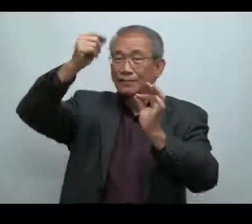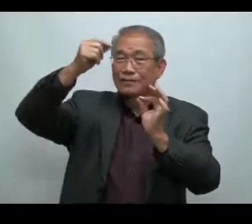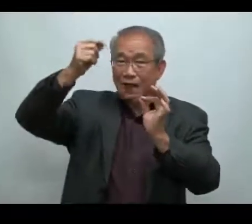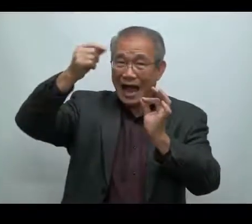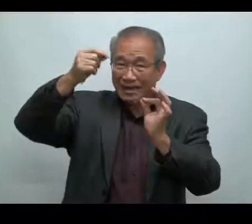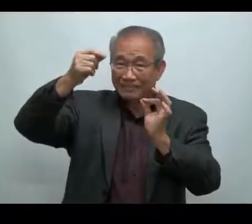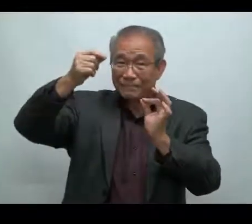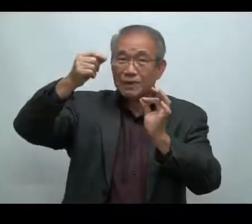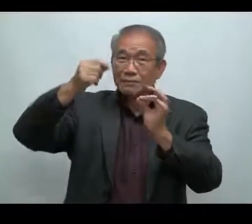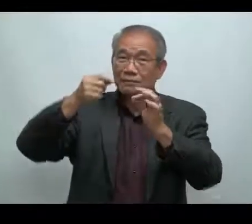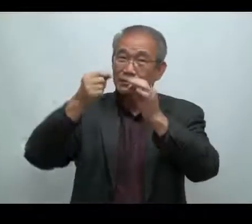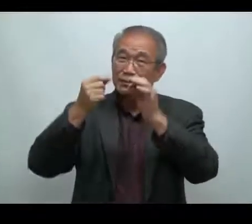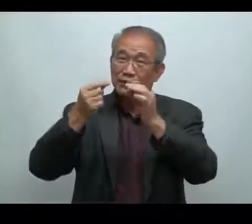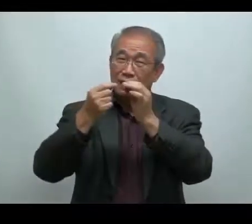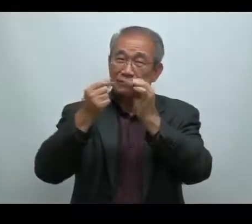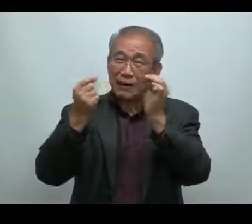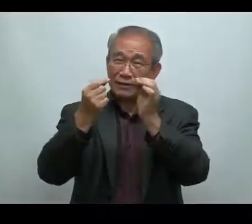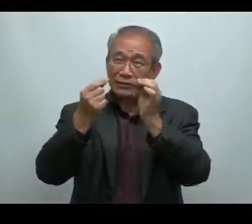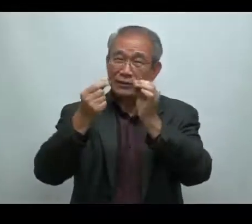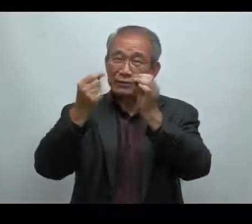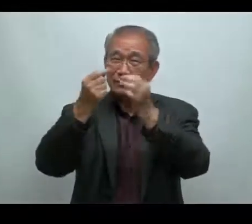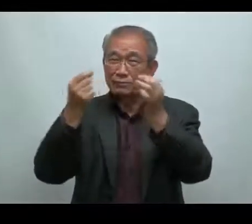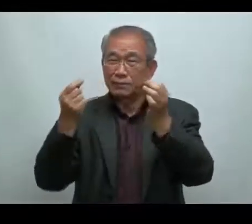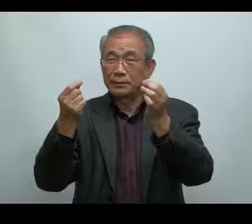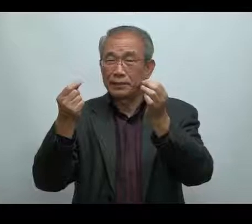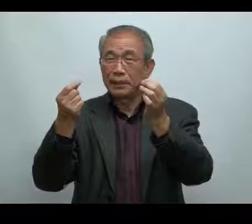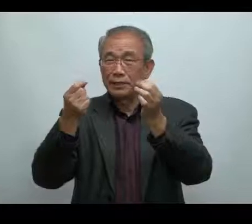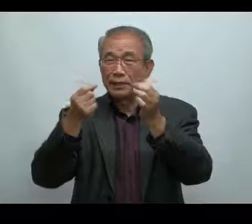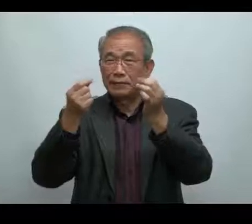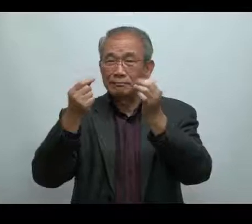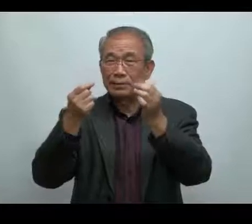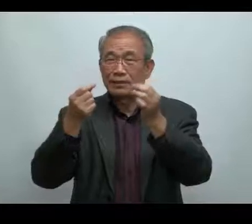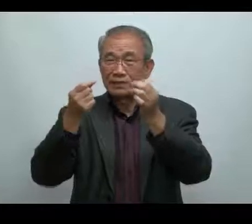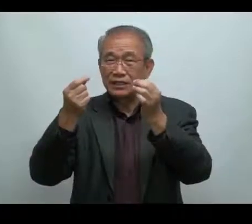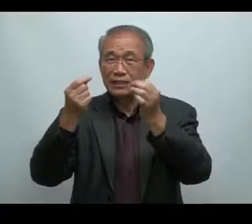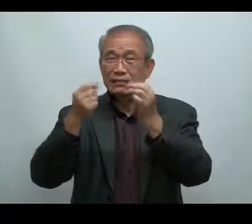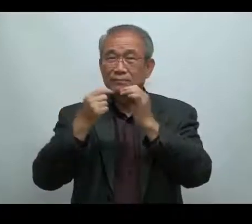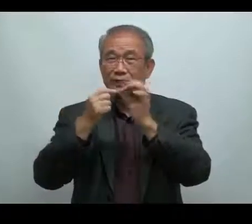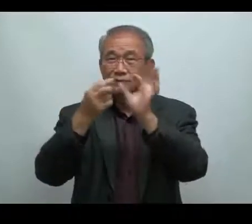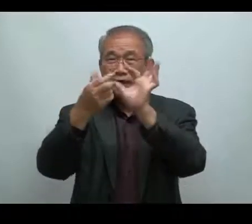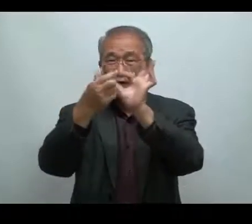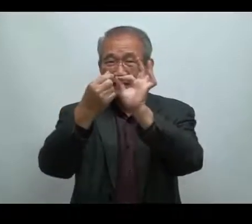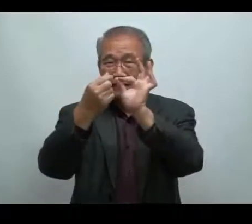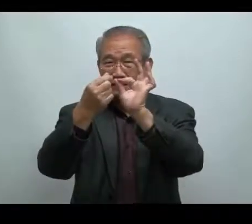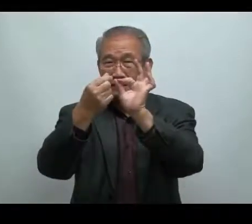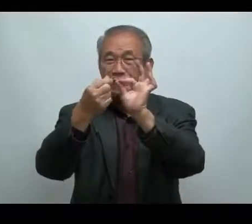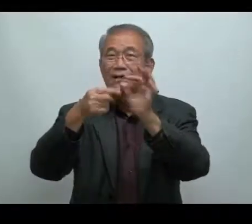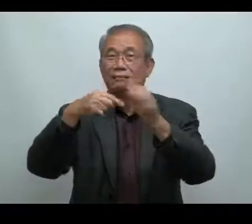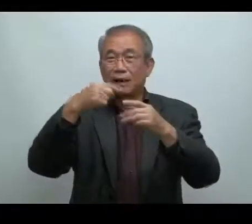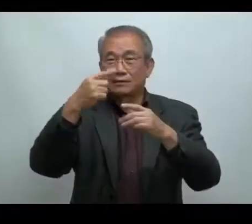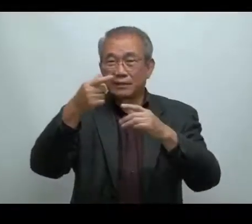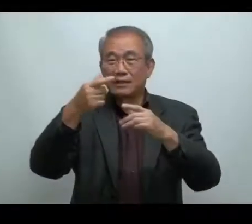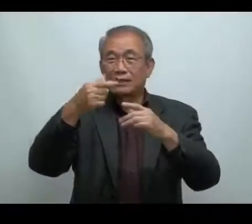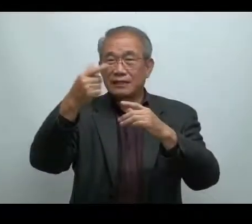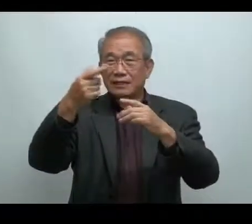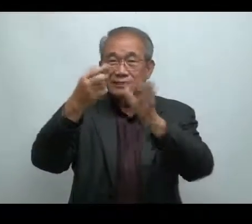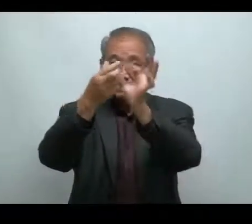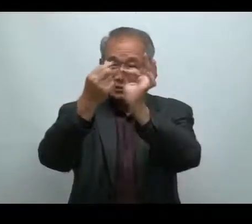much higher. But when you are baritone, you probably by B or C you begin to tightening a little bit. By D and E, you're